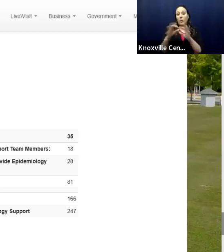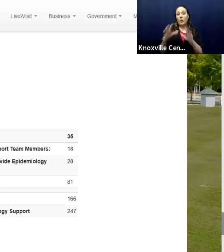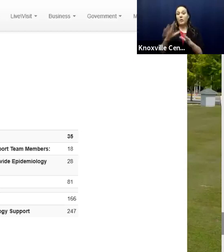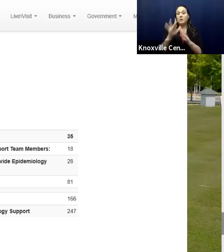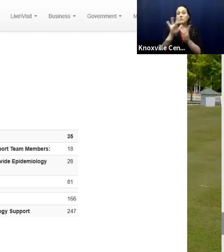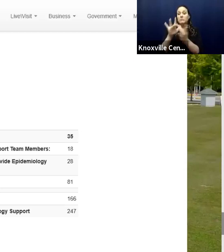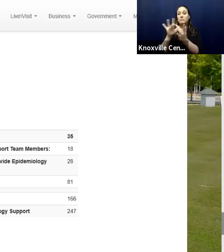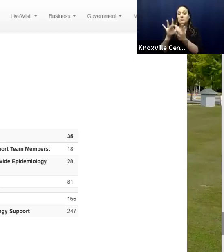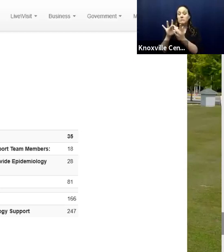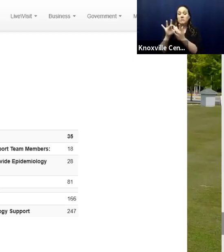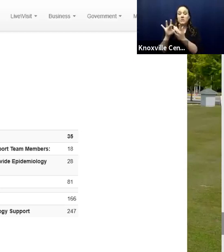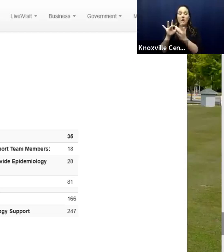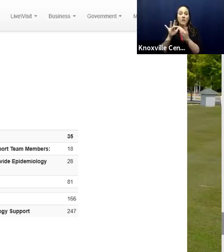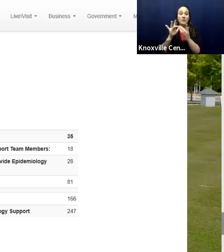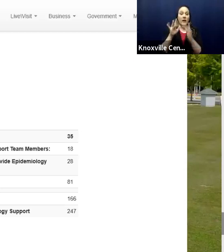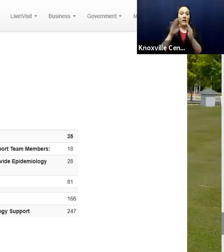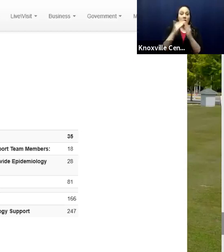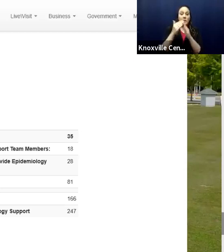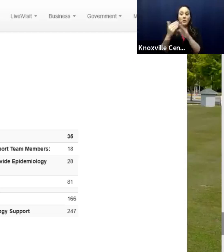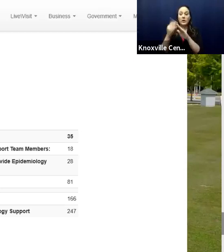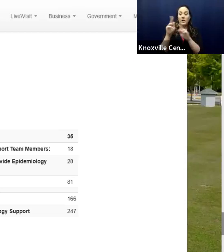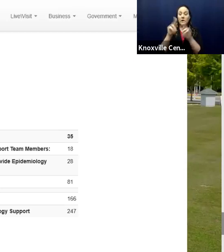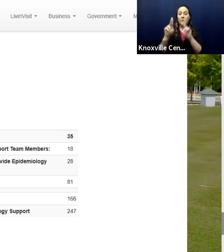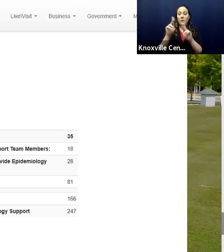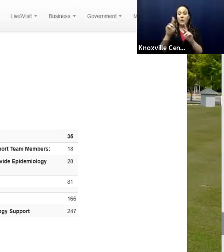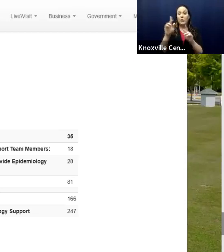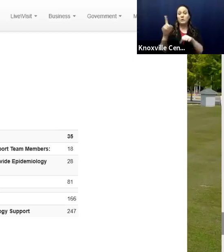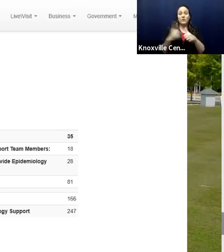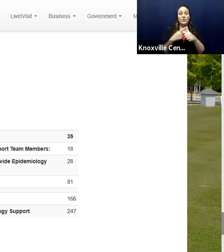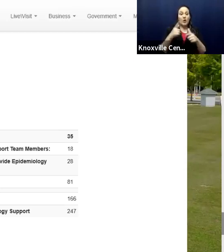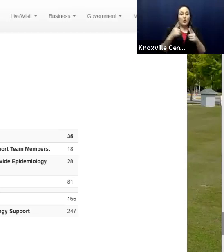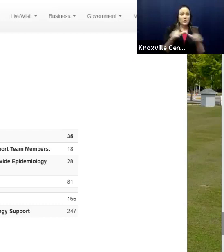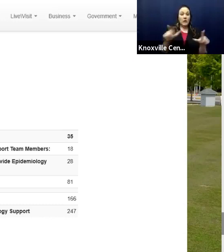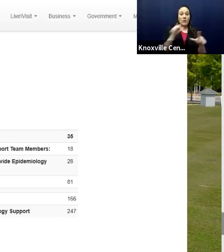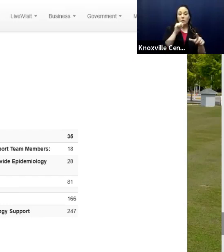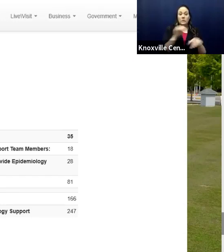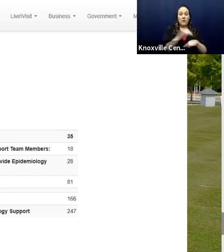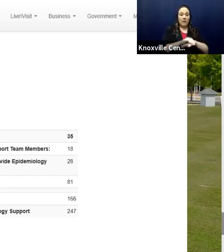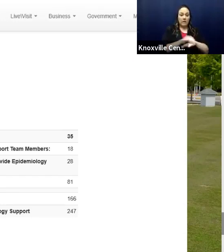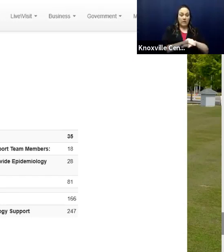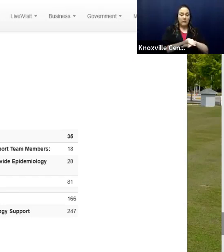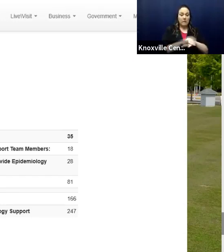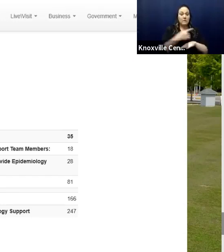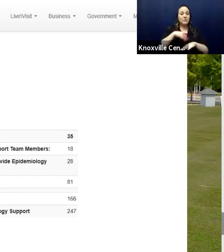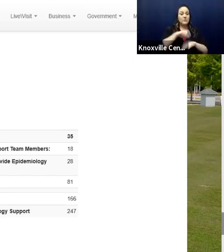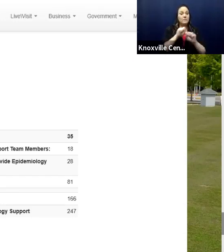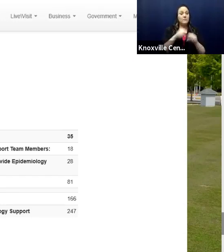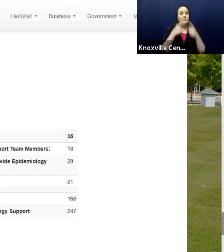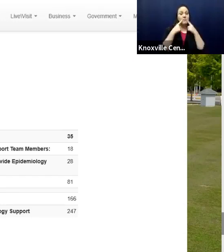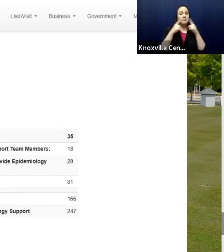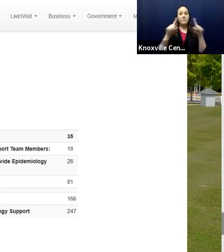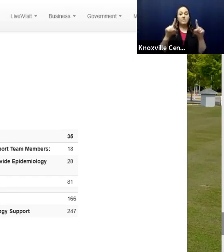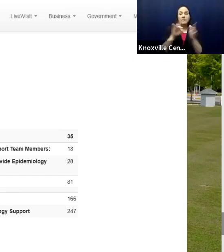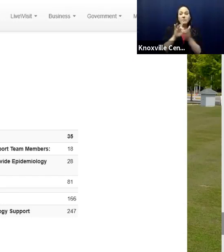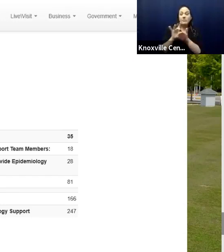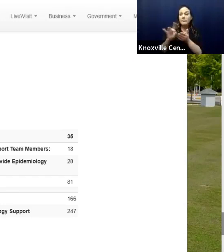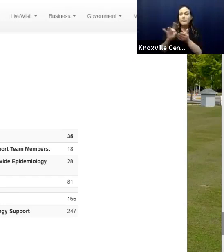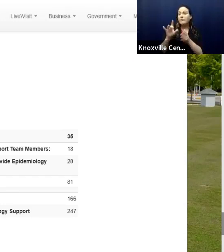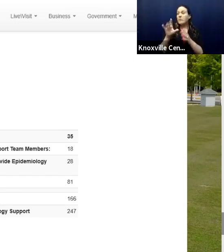whose first language isn't English. At our current number, we are able to effectively perform our contact tracing and